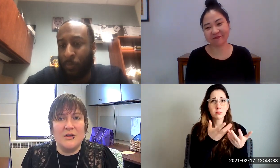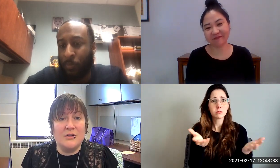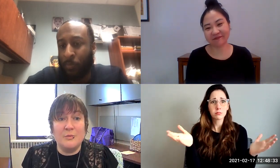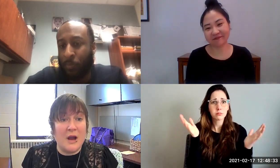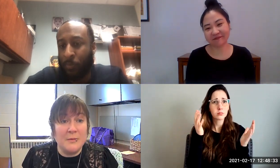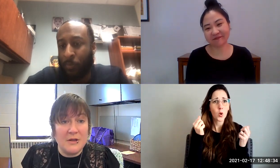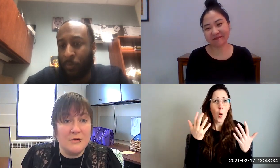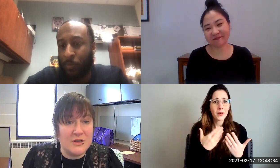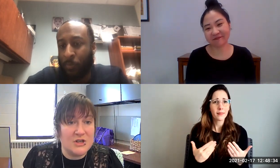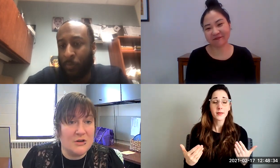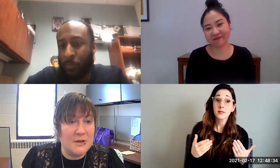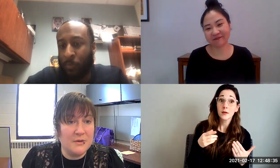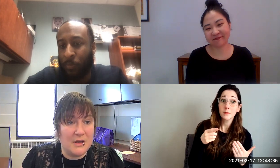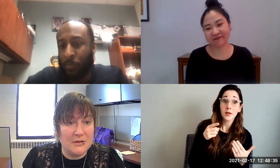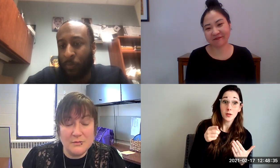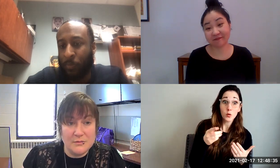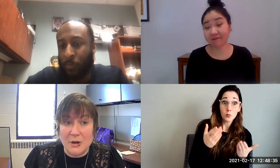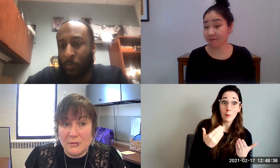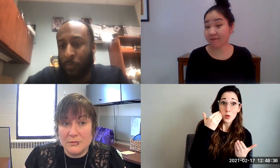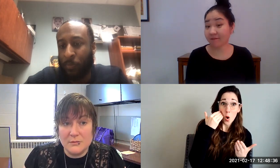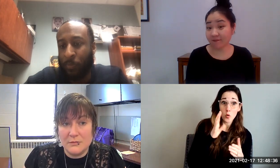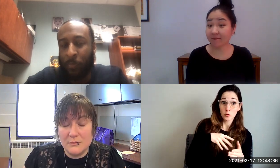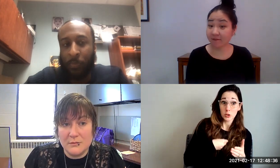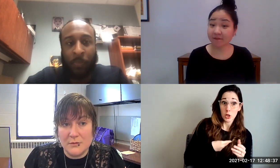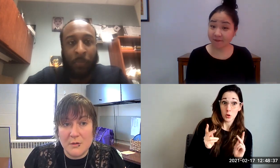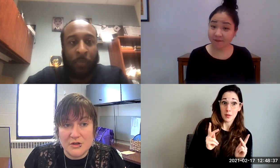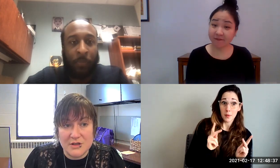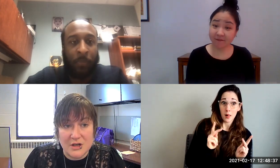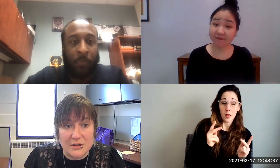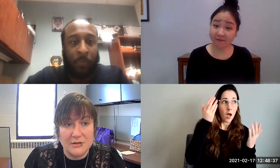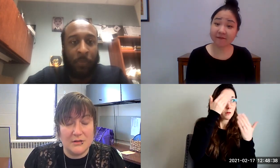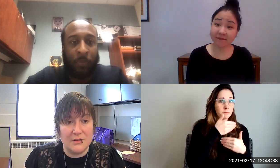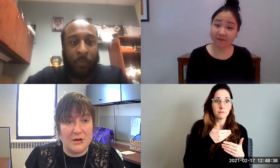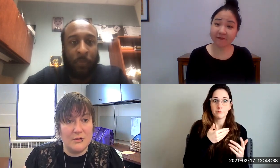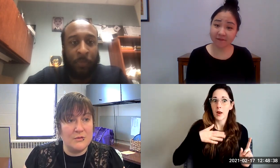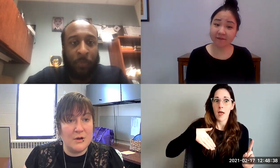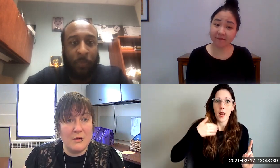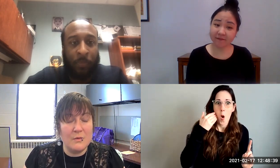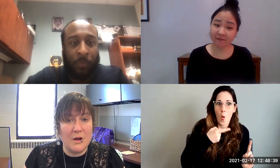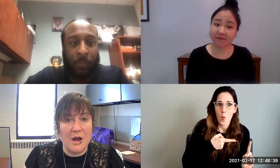you probably know transgender people that you don't know are transgender.